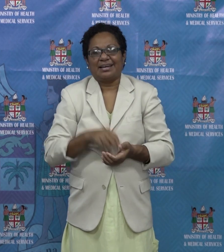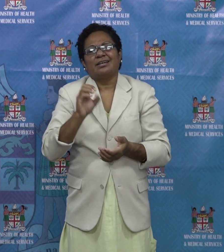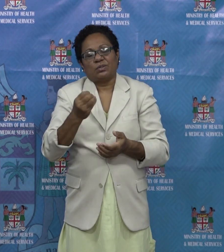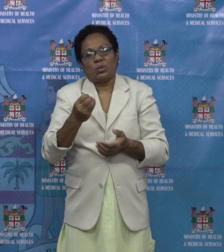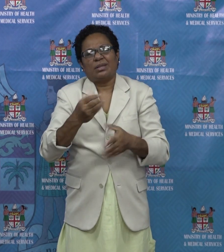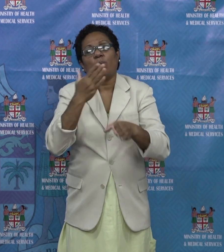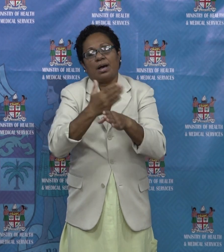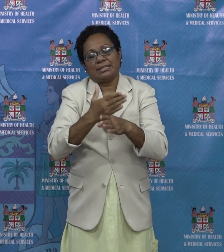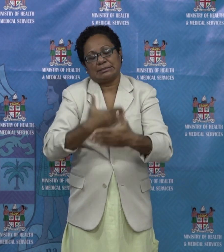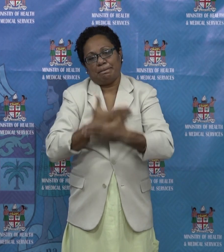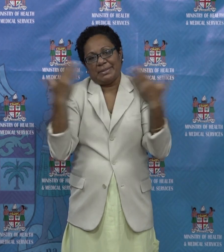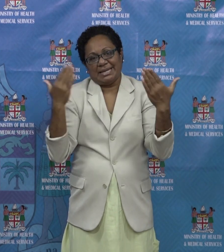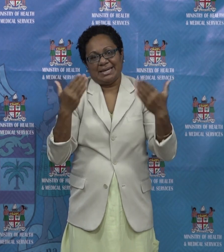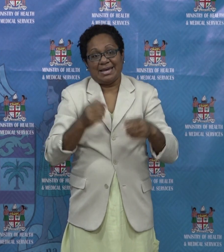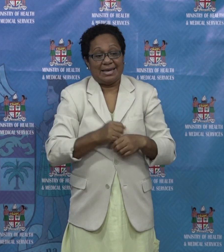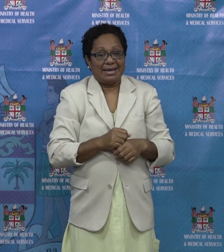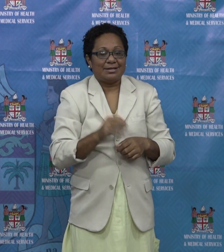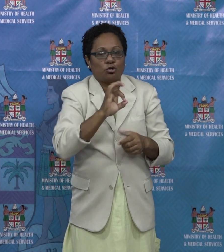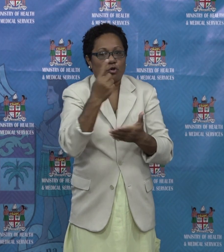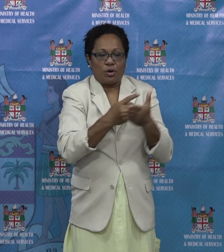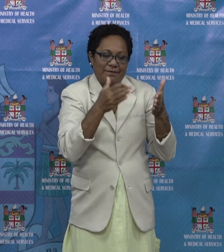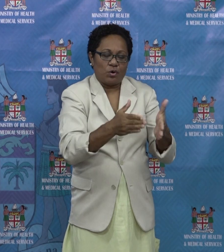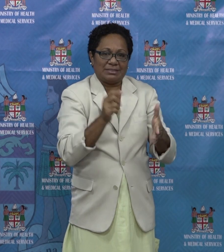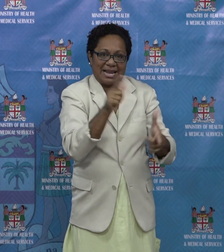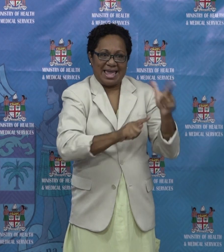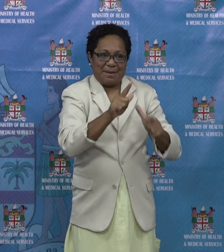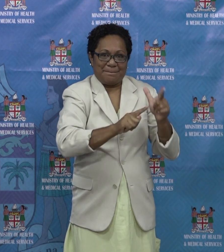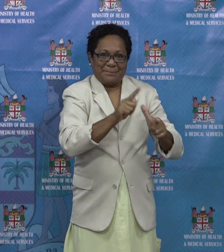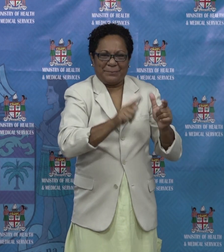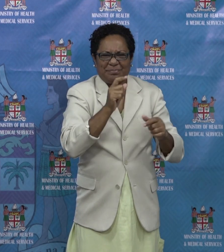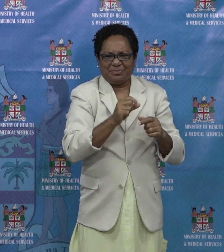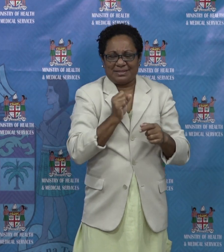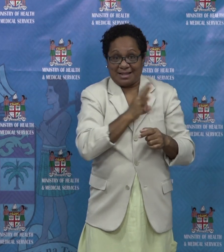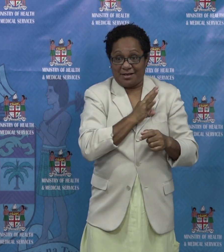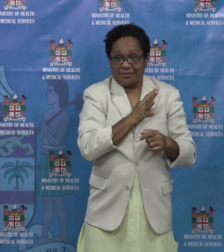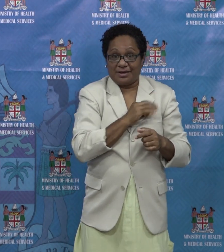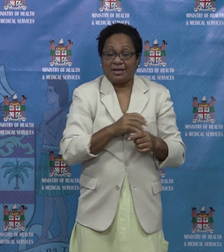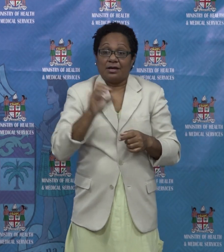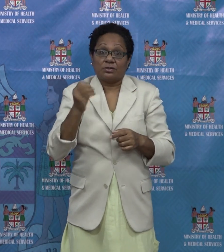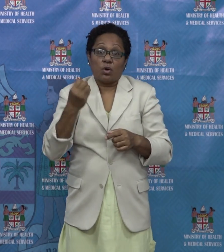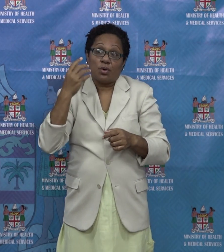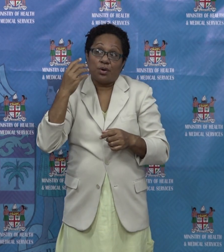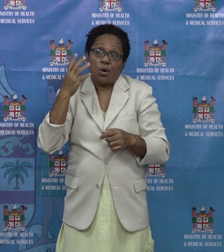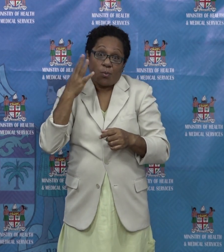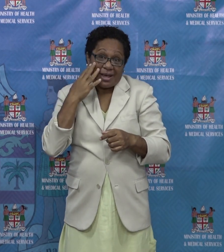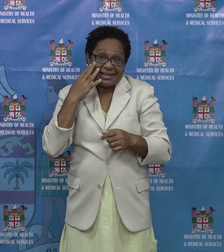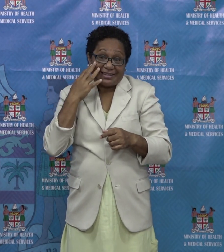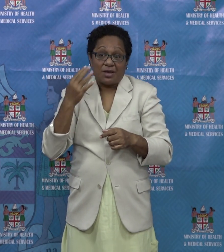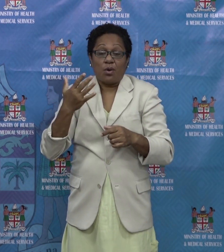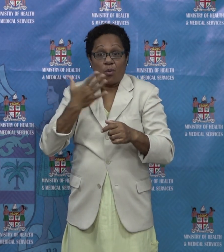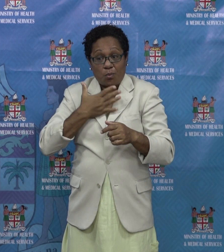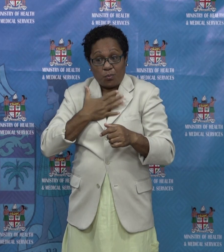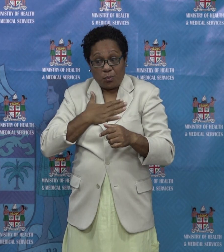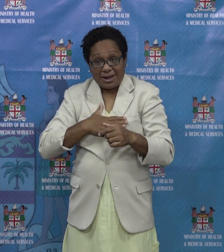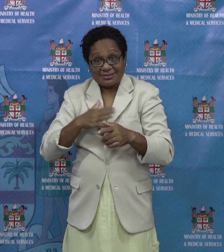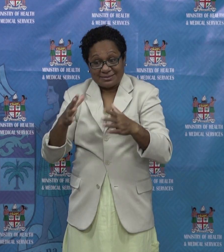that we do have on site. So whenever we do increase our capacity, we're not just increasing in terms of machines, in terms of consumables, or even in